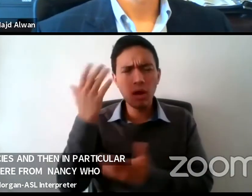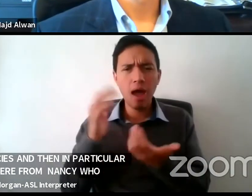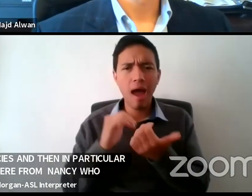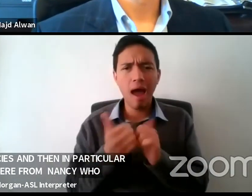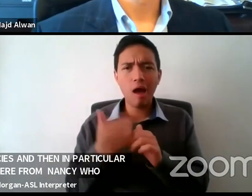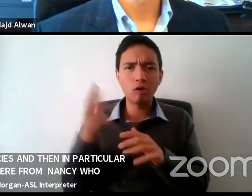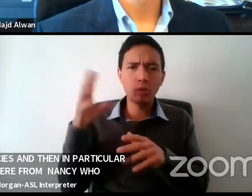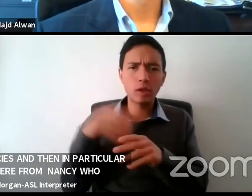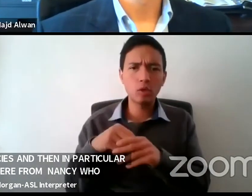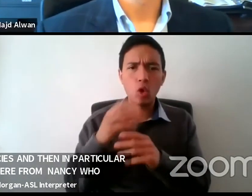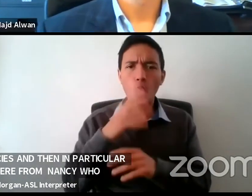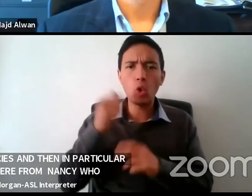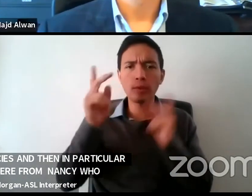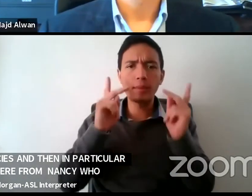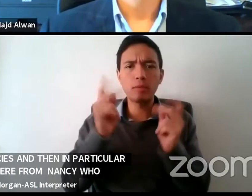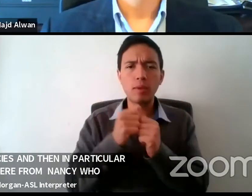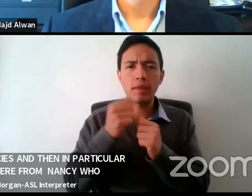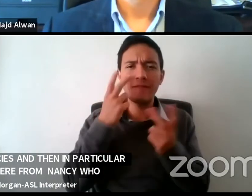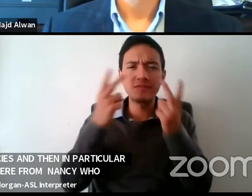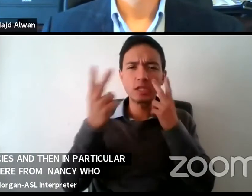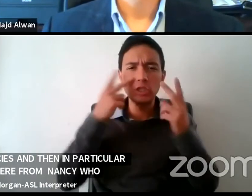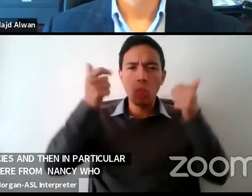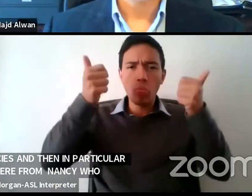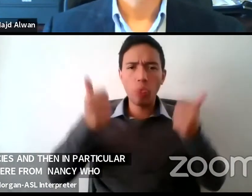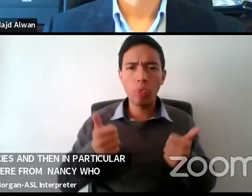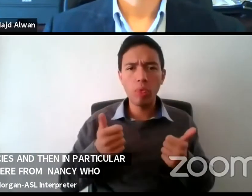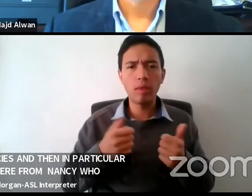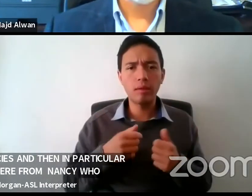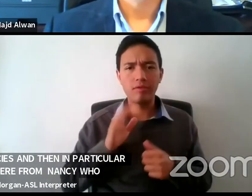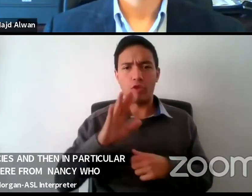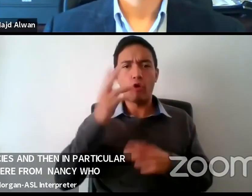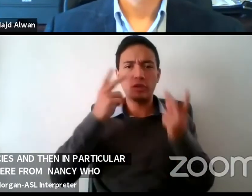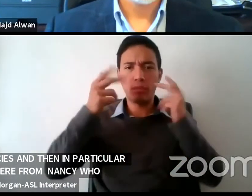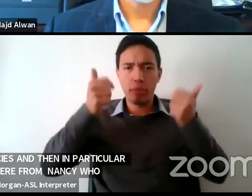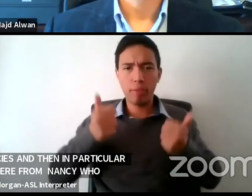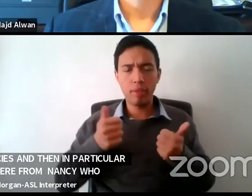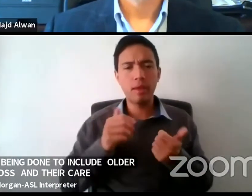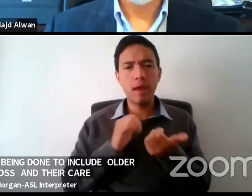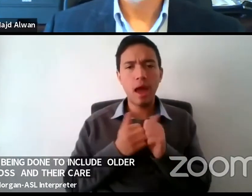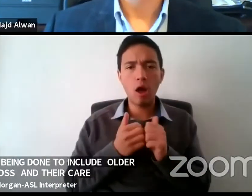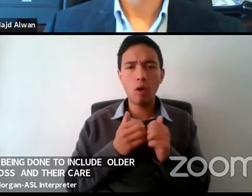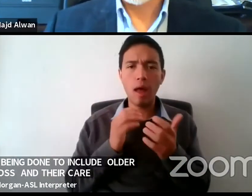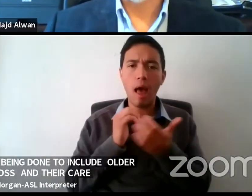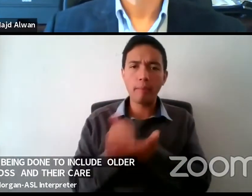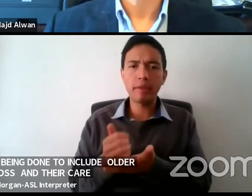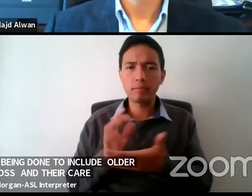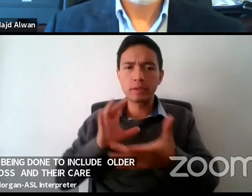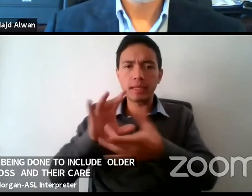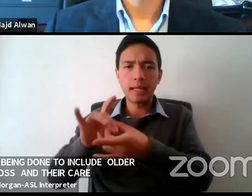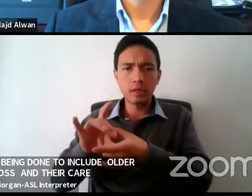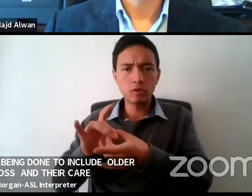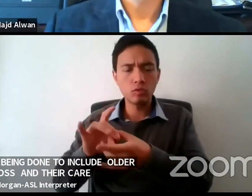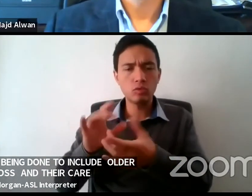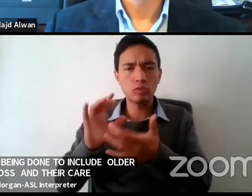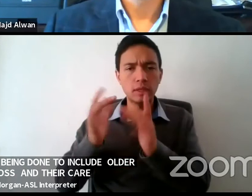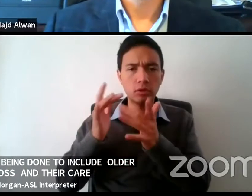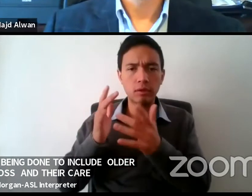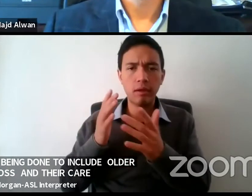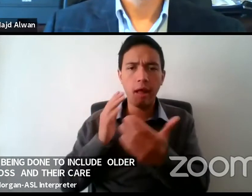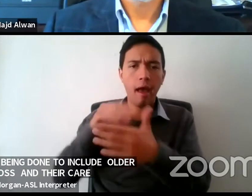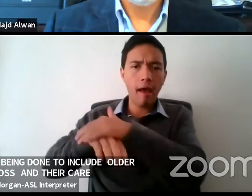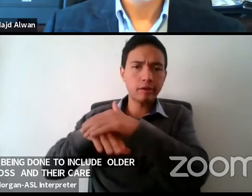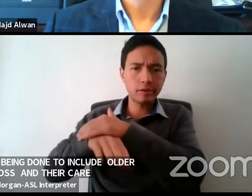older persons with vision loss and their caregivers, to connect to the internet and have accessible technology as well. That's